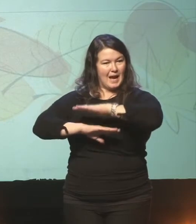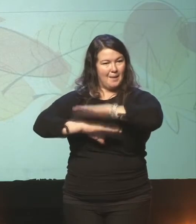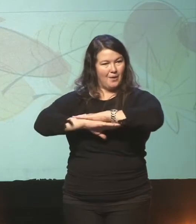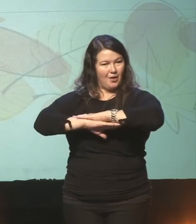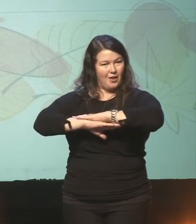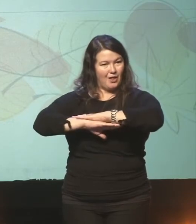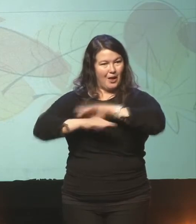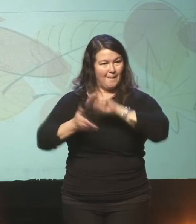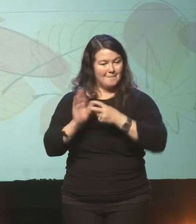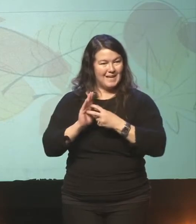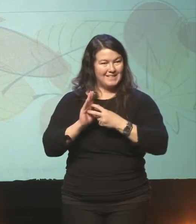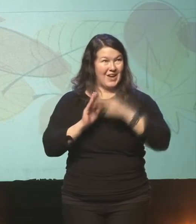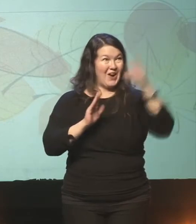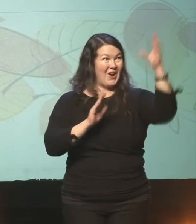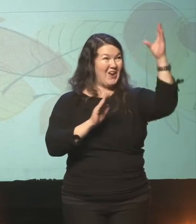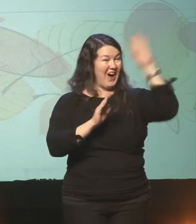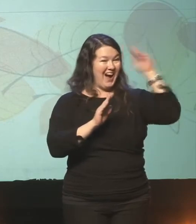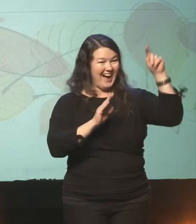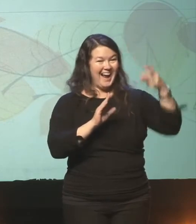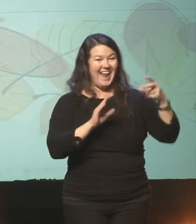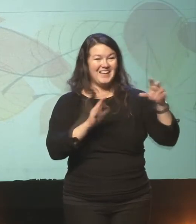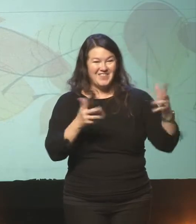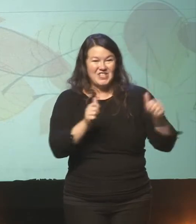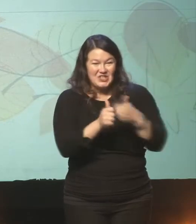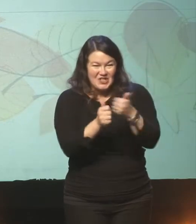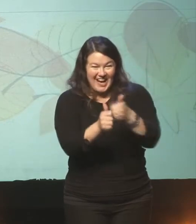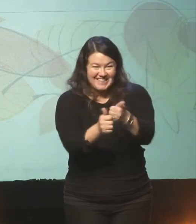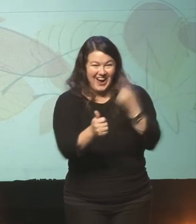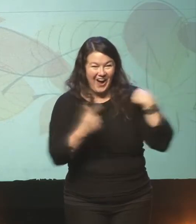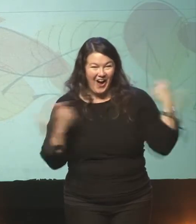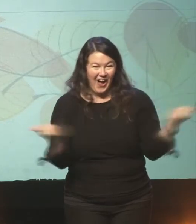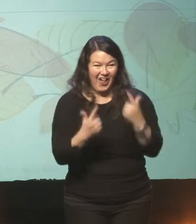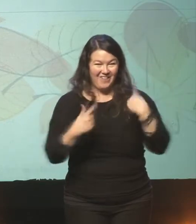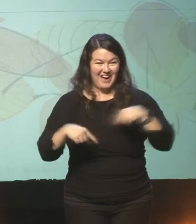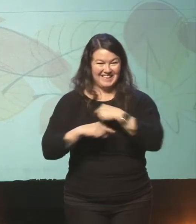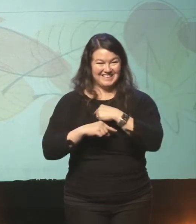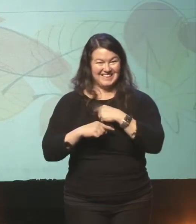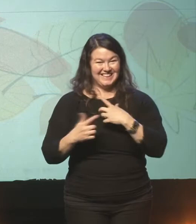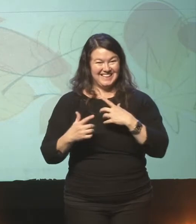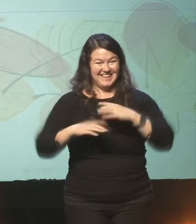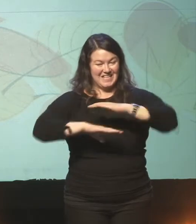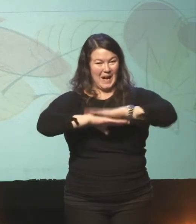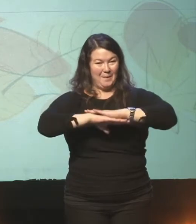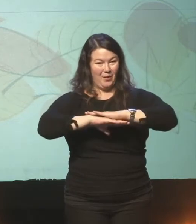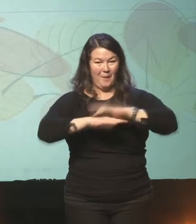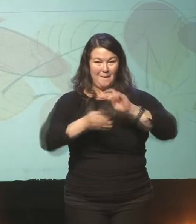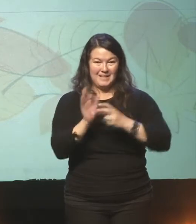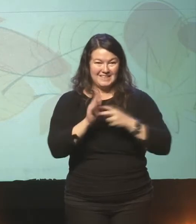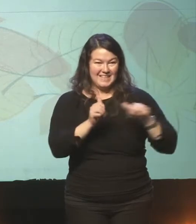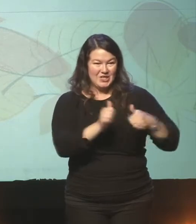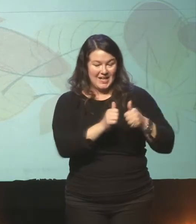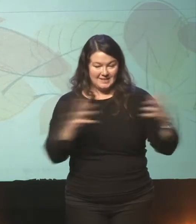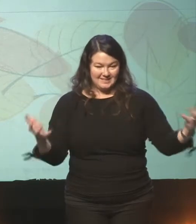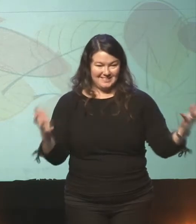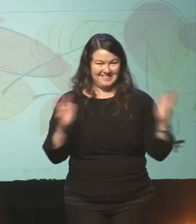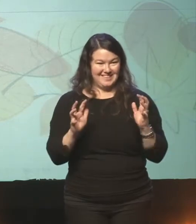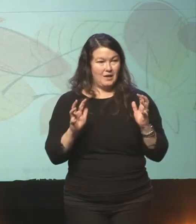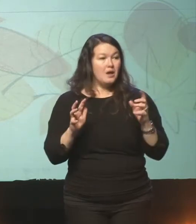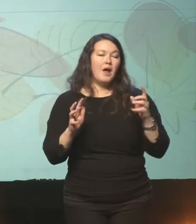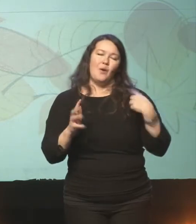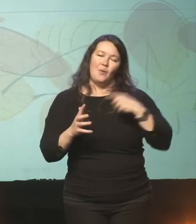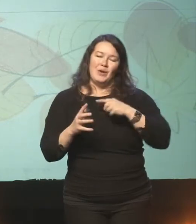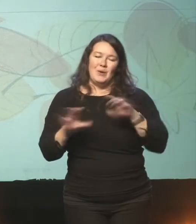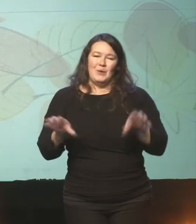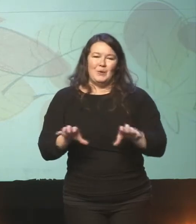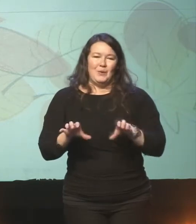God chasing all of us. Like we're going to set a table here in just a moment, a metaphorical table. I'm not going to make you set the table. You can if you want to because we're